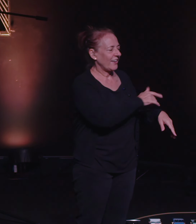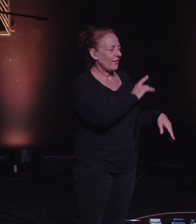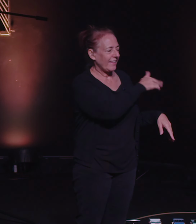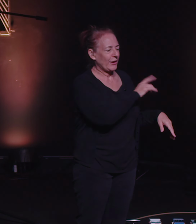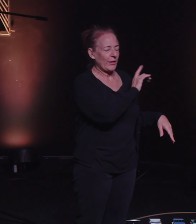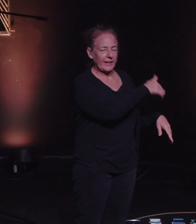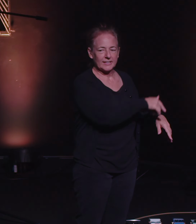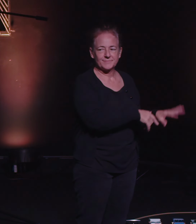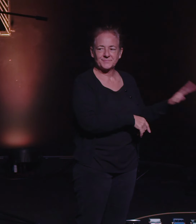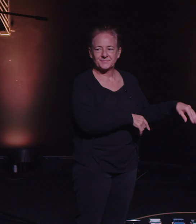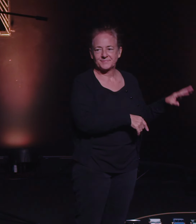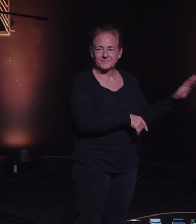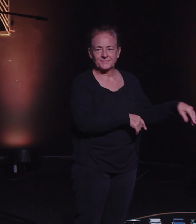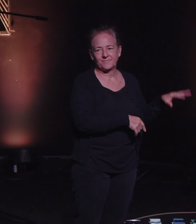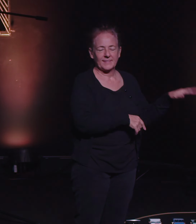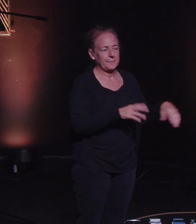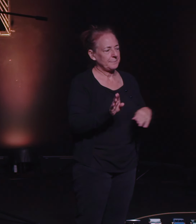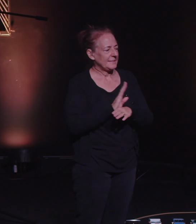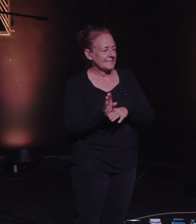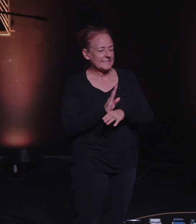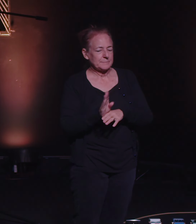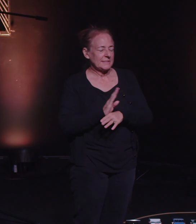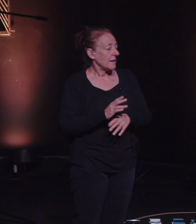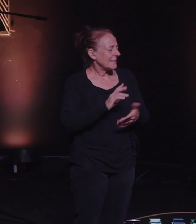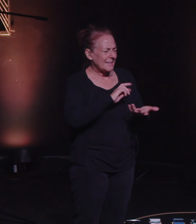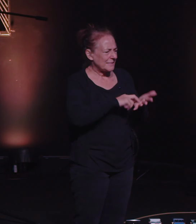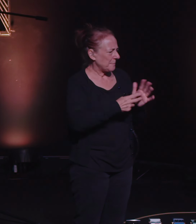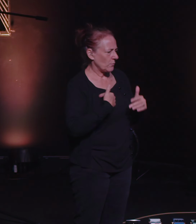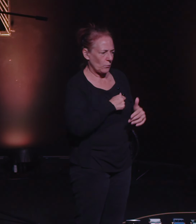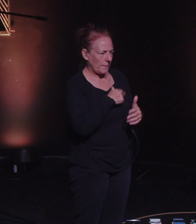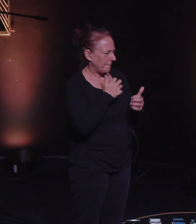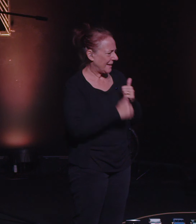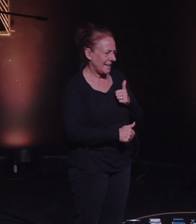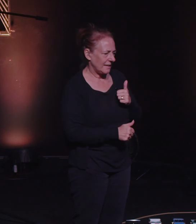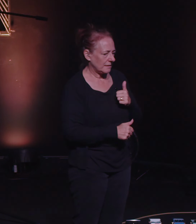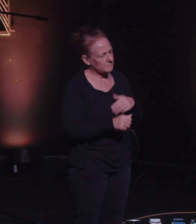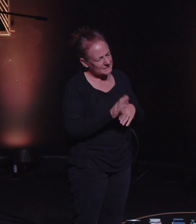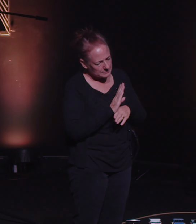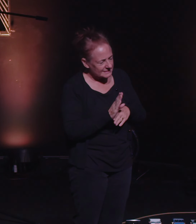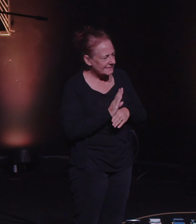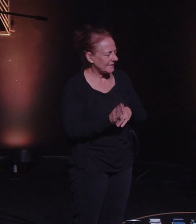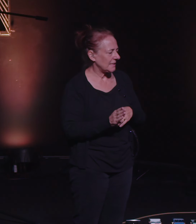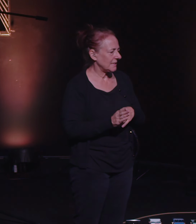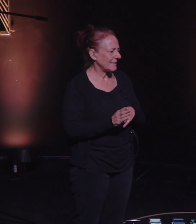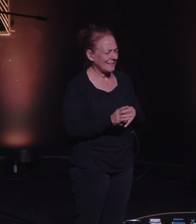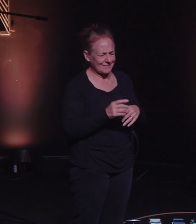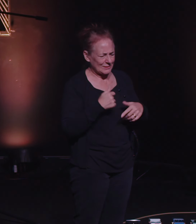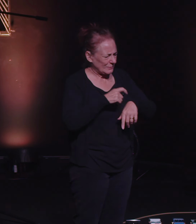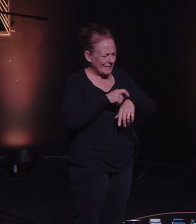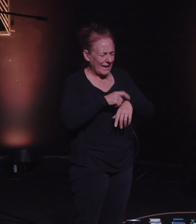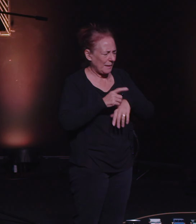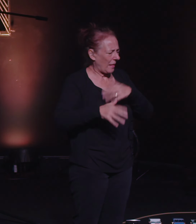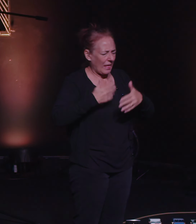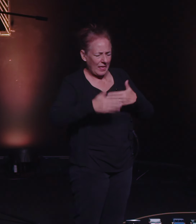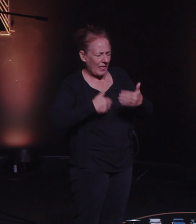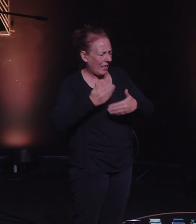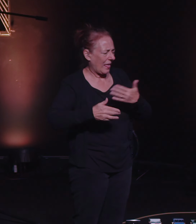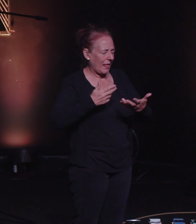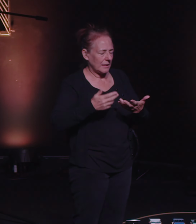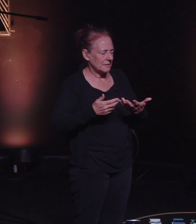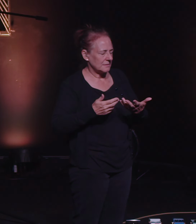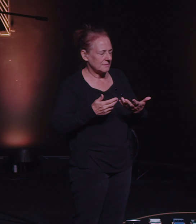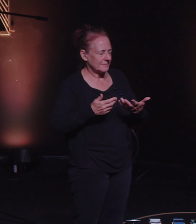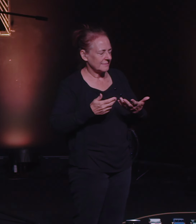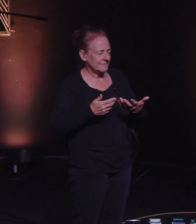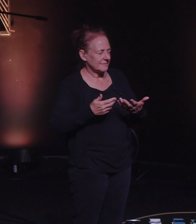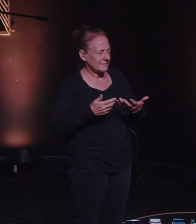push people to the side or whatever because they are mean or mean-spirited. They're just busy and apathetic. It's a